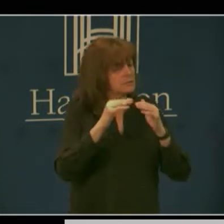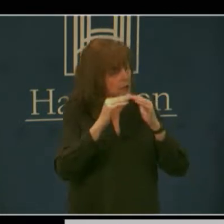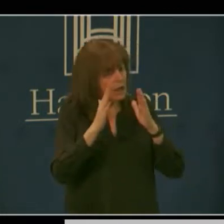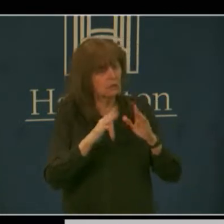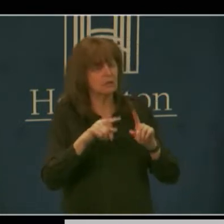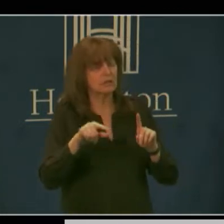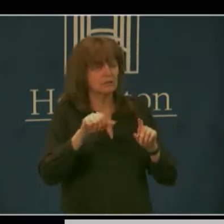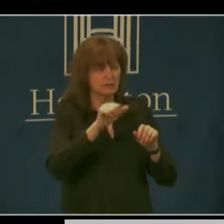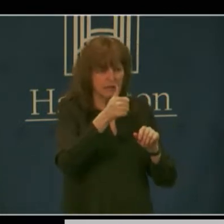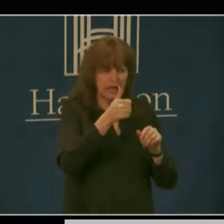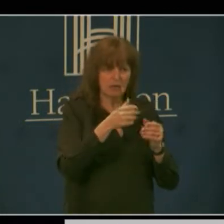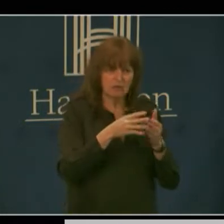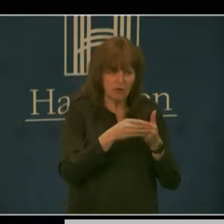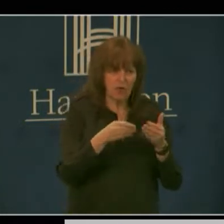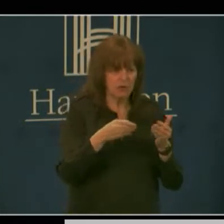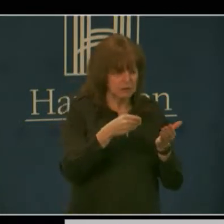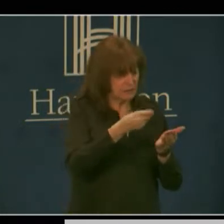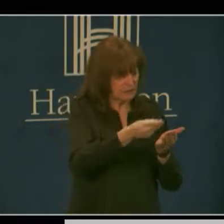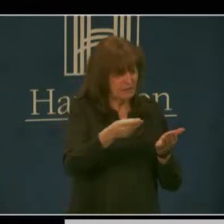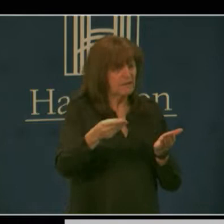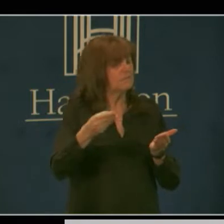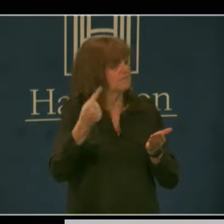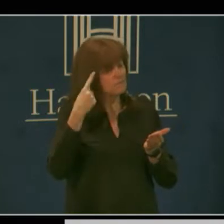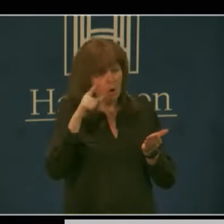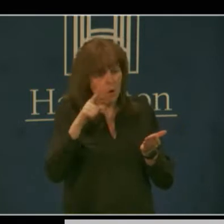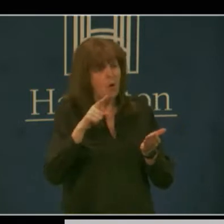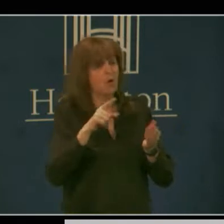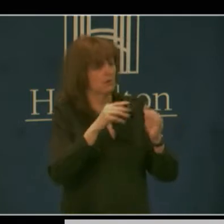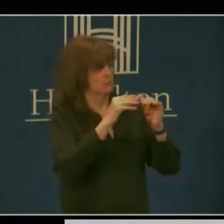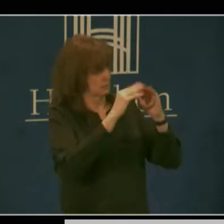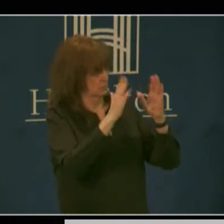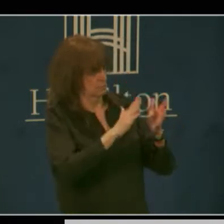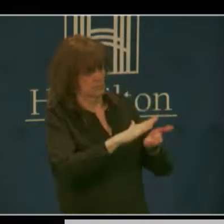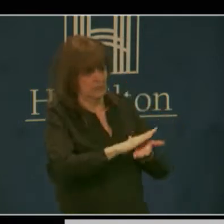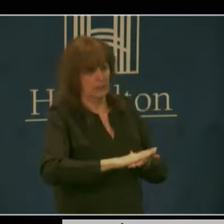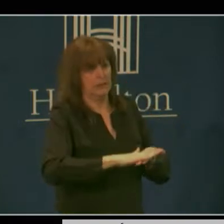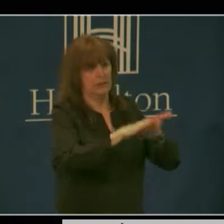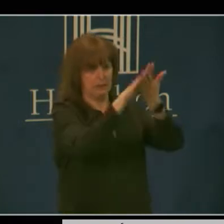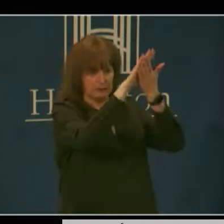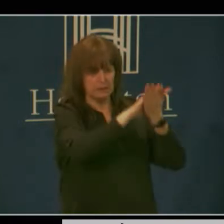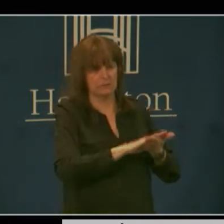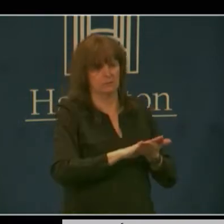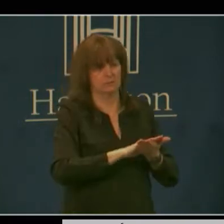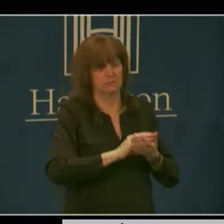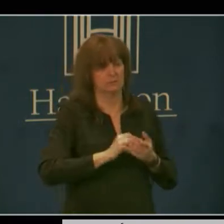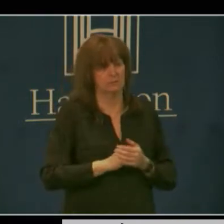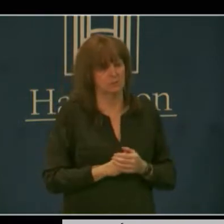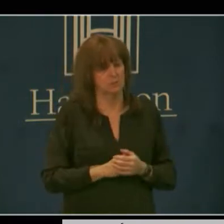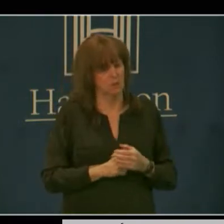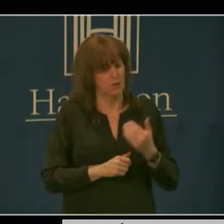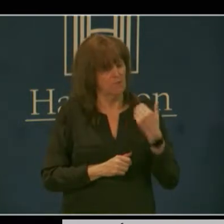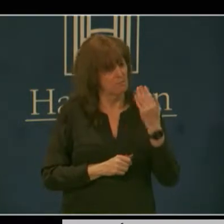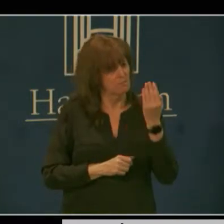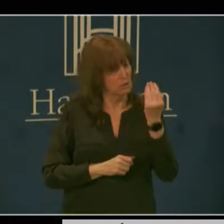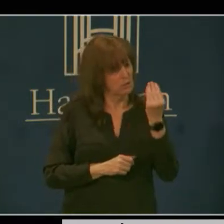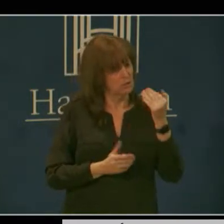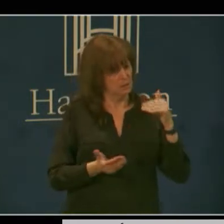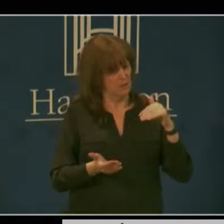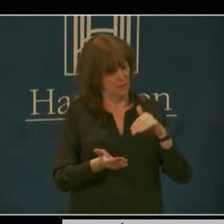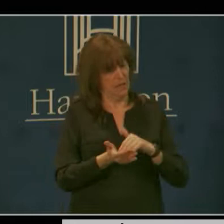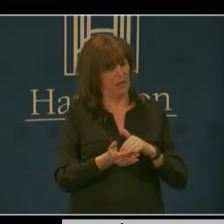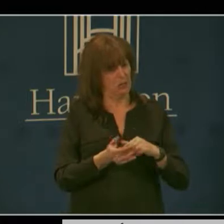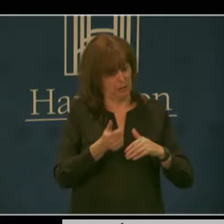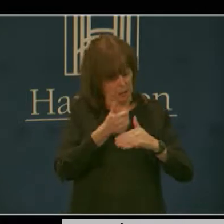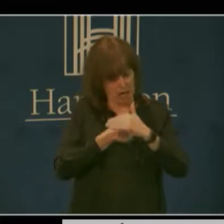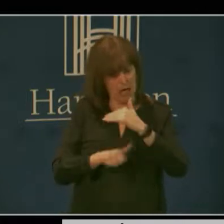say is we're there to protect the 14,000 units of social housing with some specific funding and opportunities to make sure that those residents in those